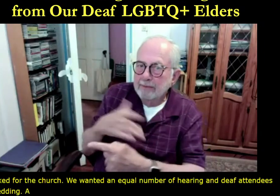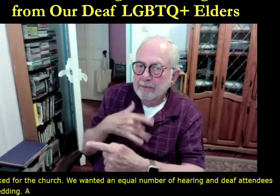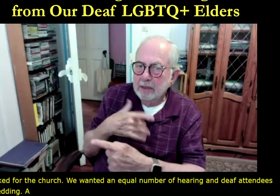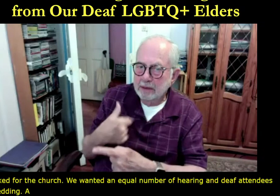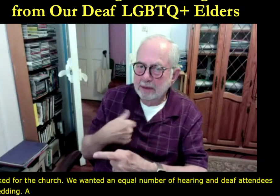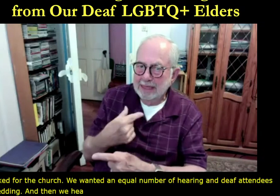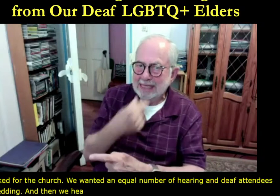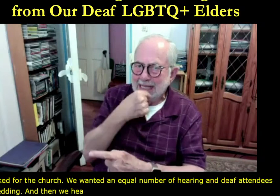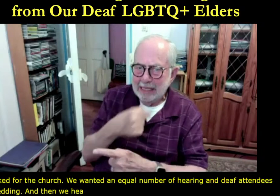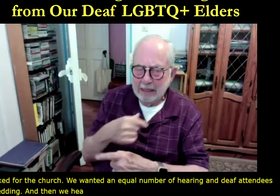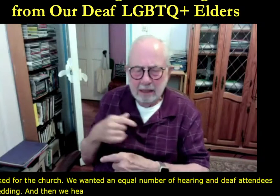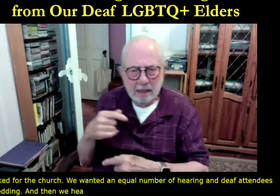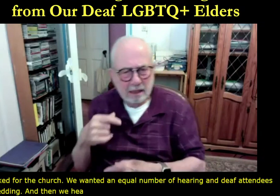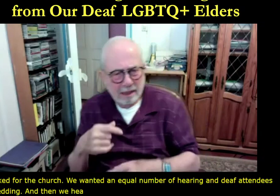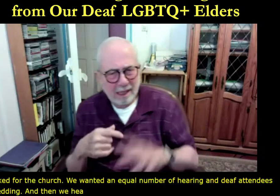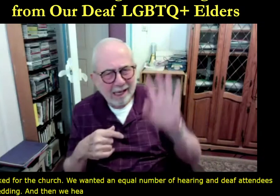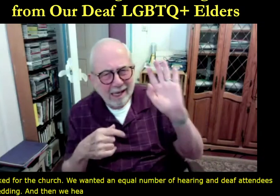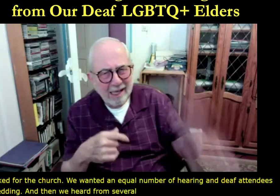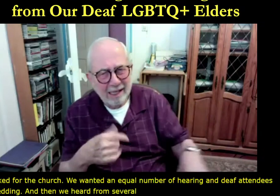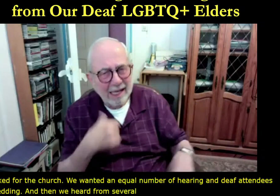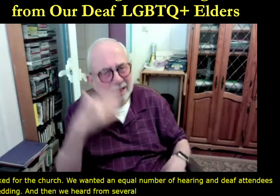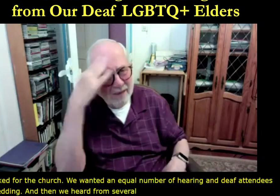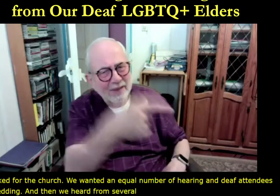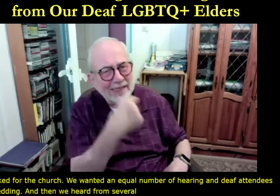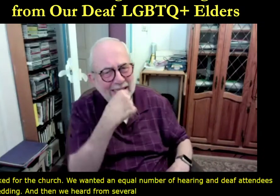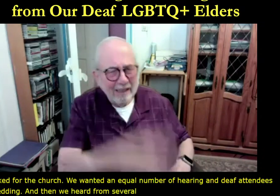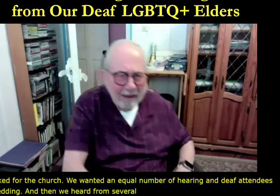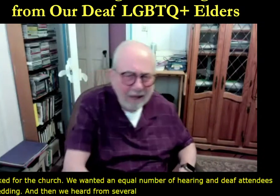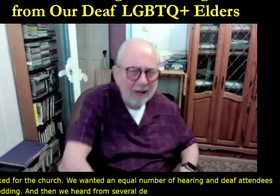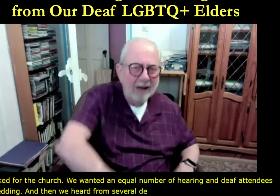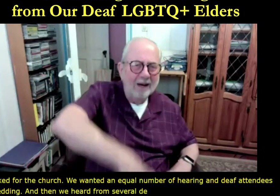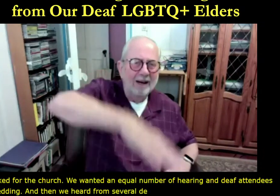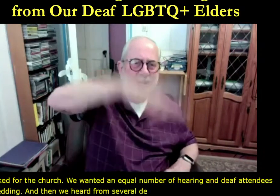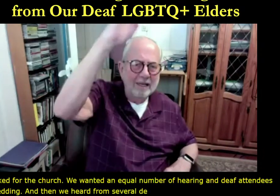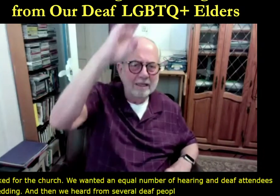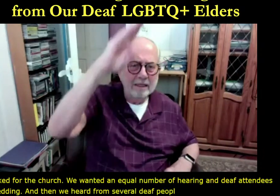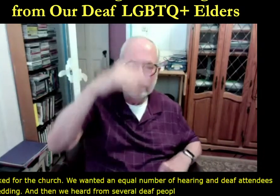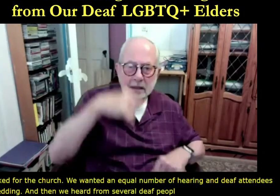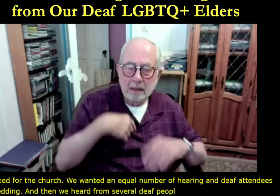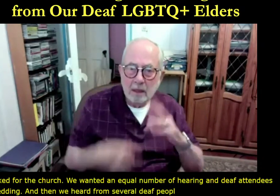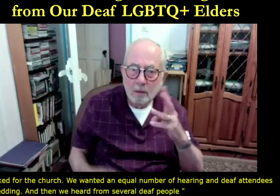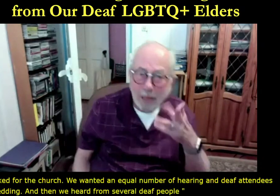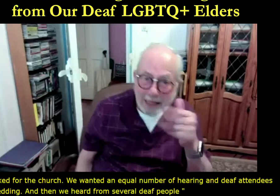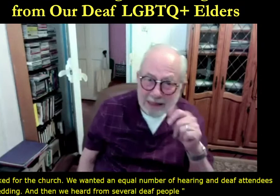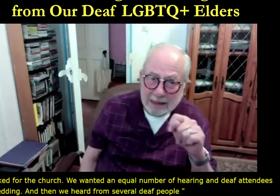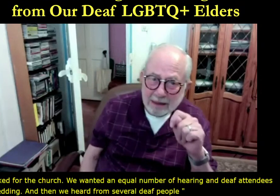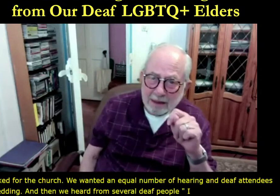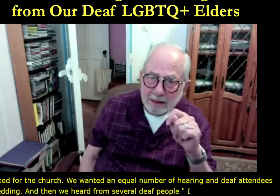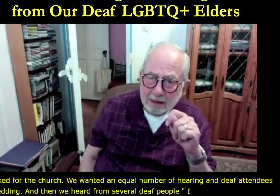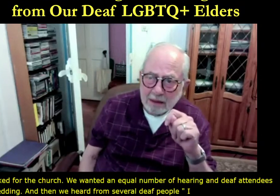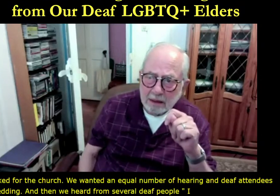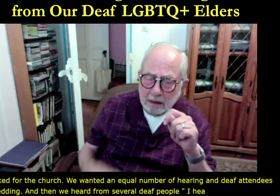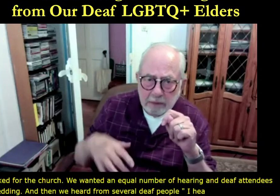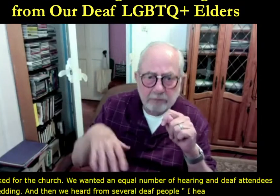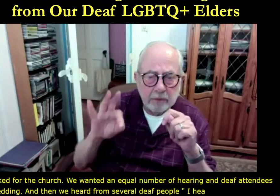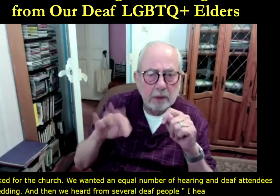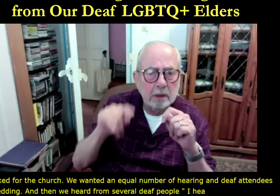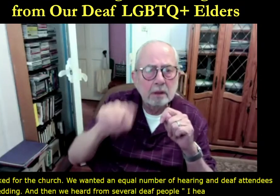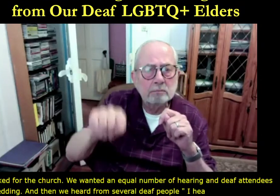i didn't know how they felt about me being gay and they said you know what we've known that you were gay all